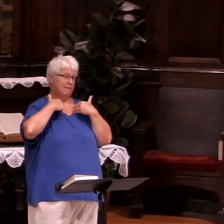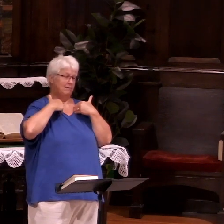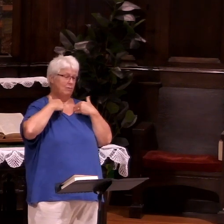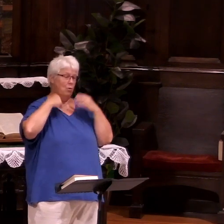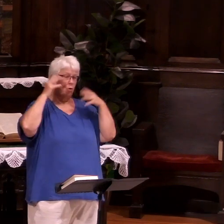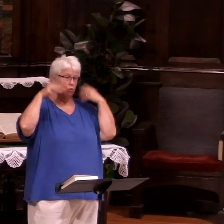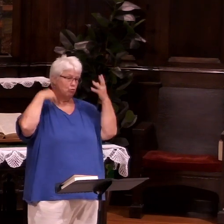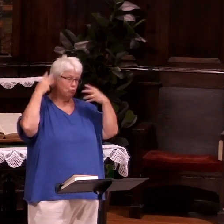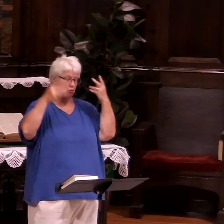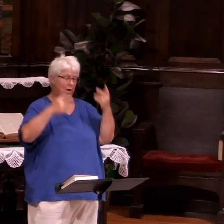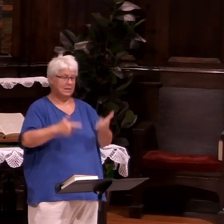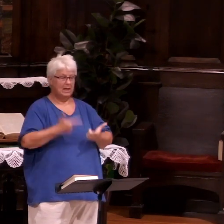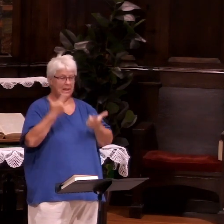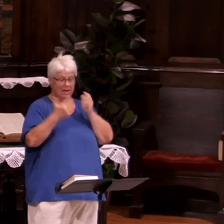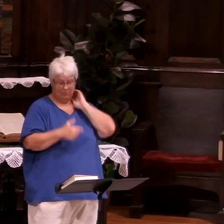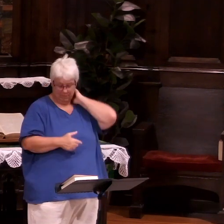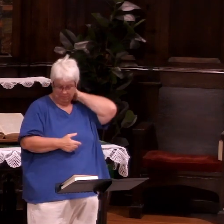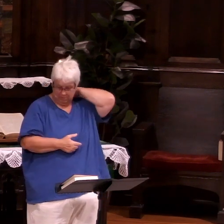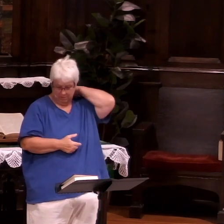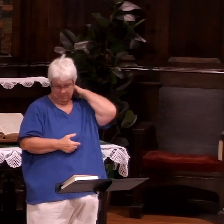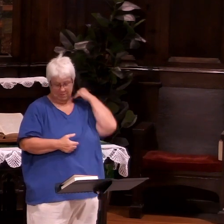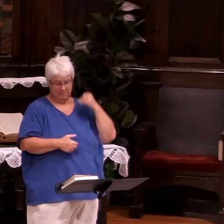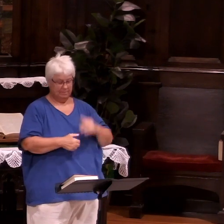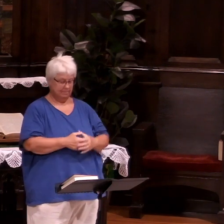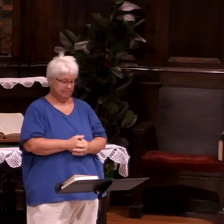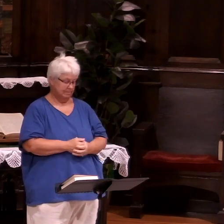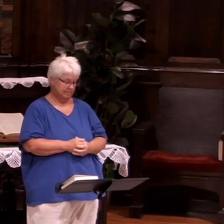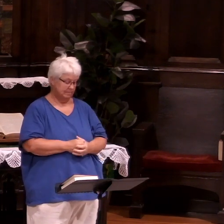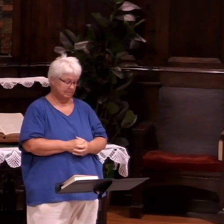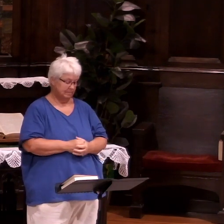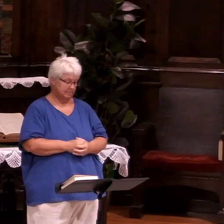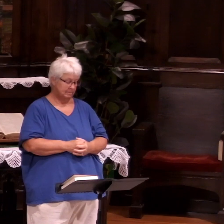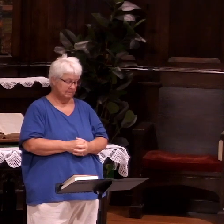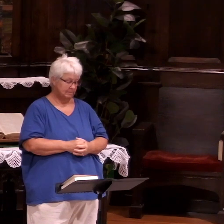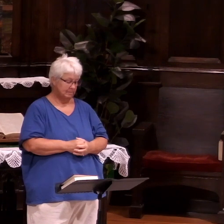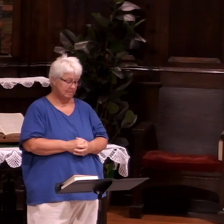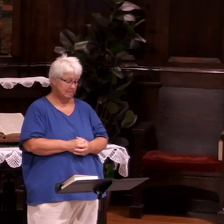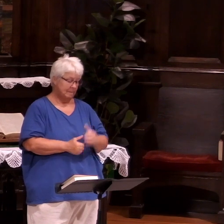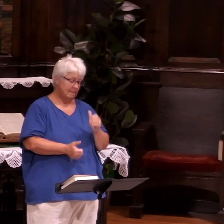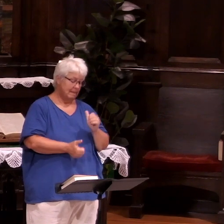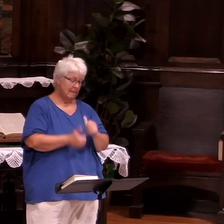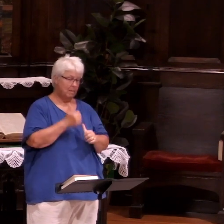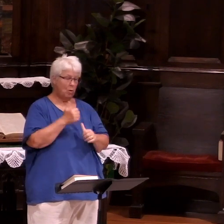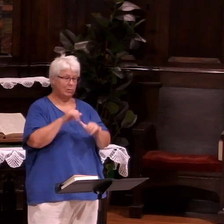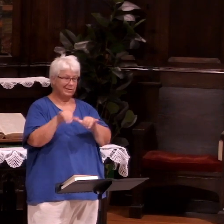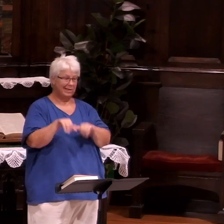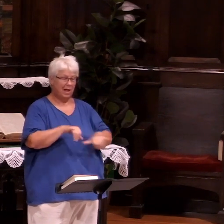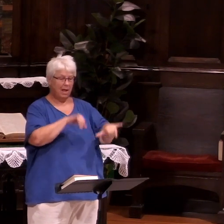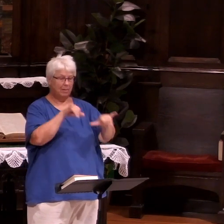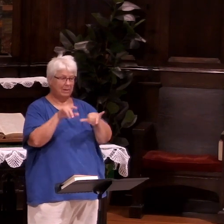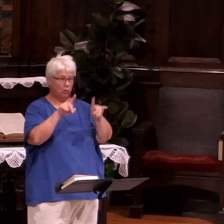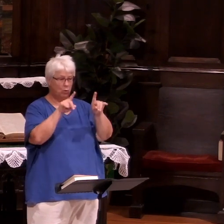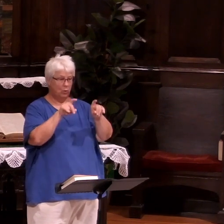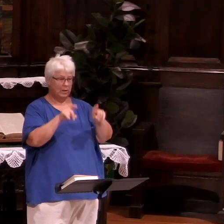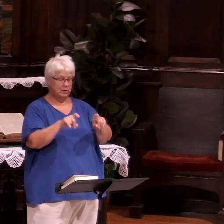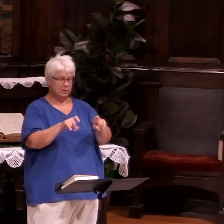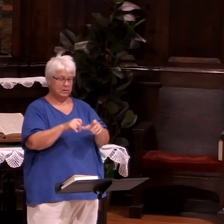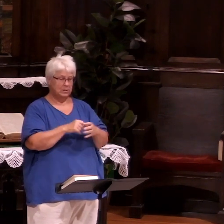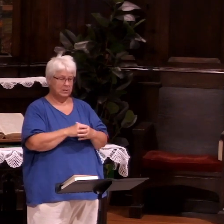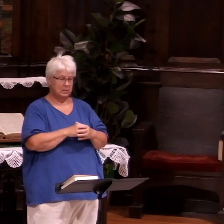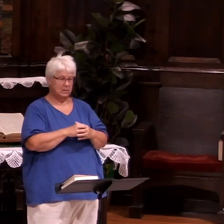pretty wild and crazy lifestyle. The most common